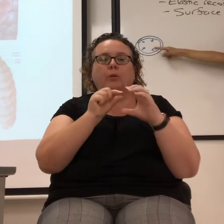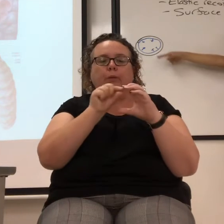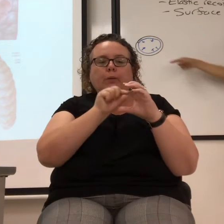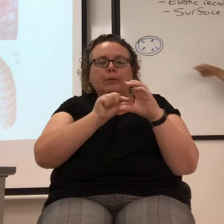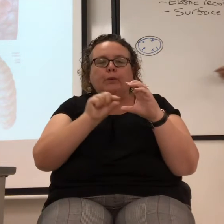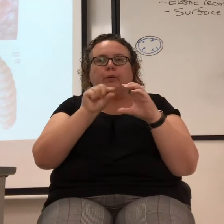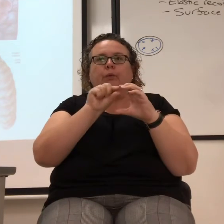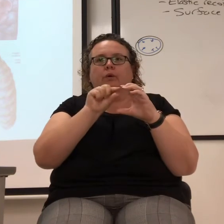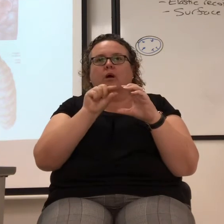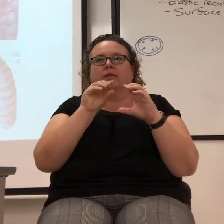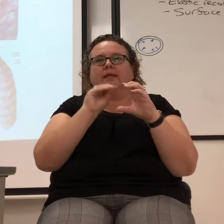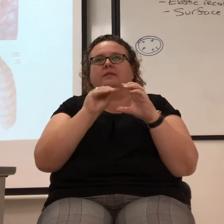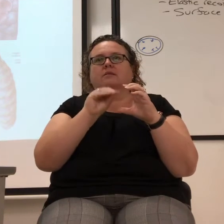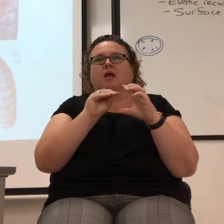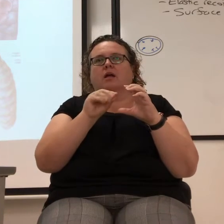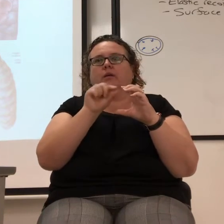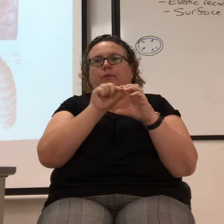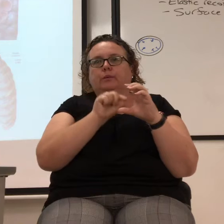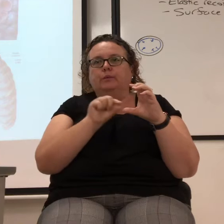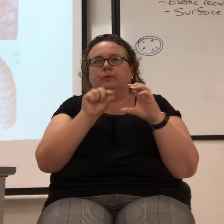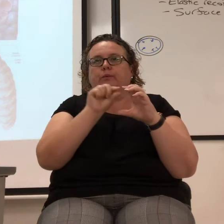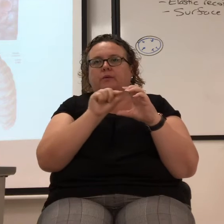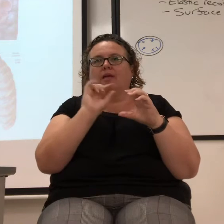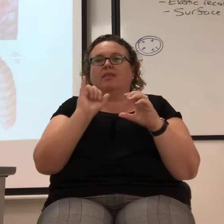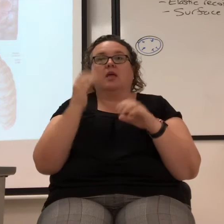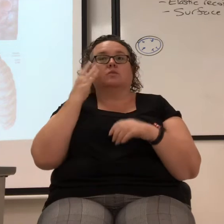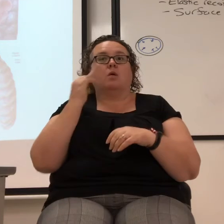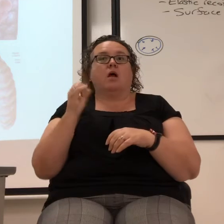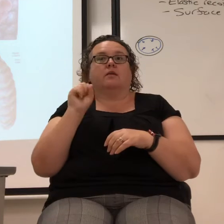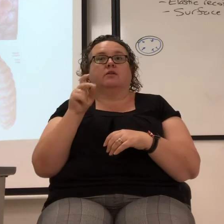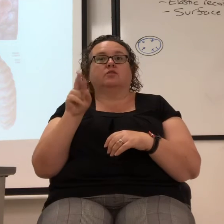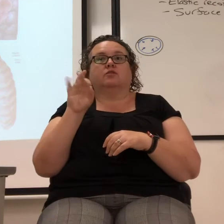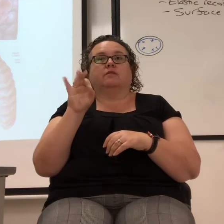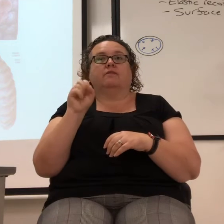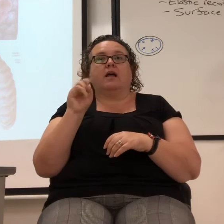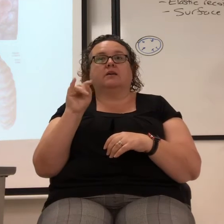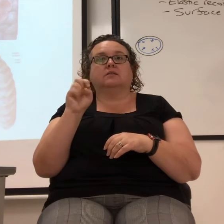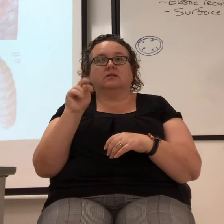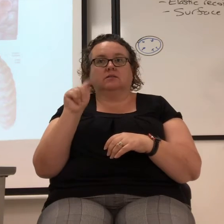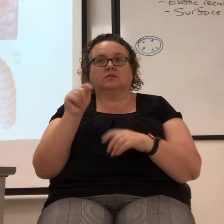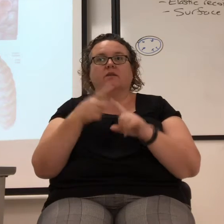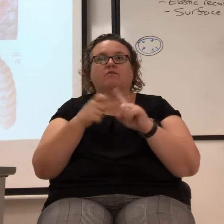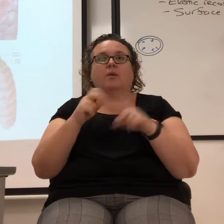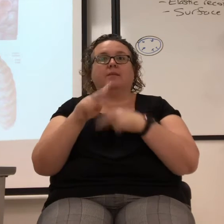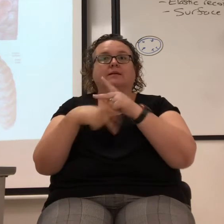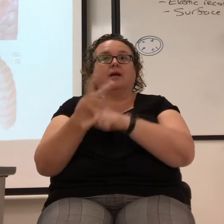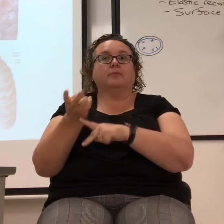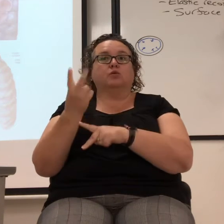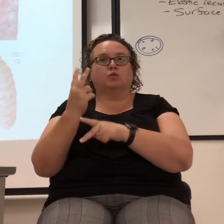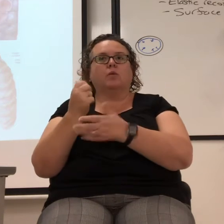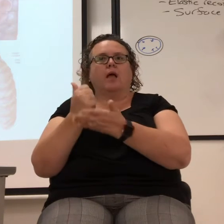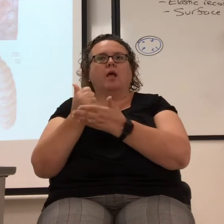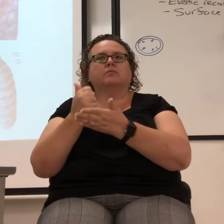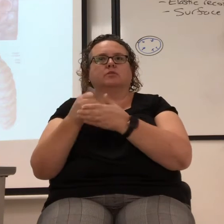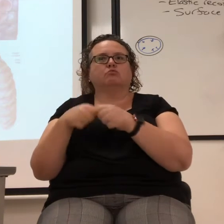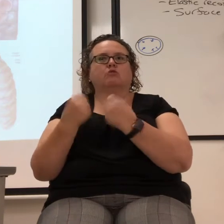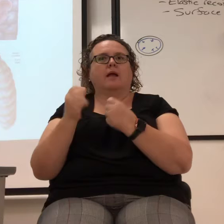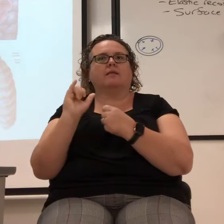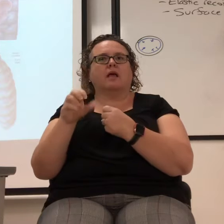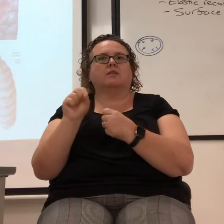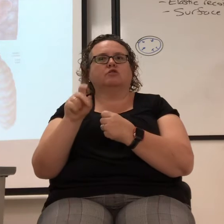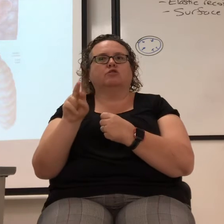on the inside. That's why the surfactants from the type 2 cells, it helps break that surface